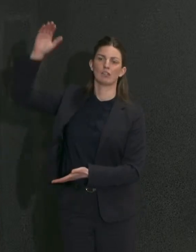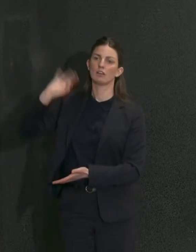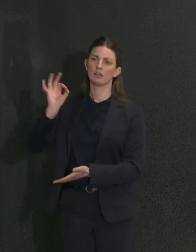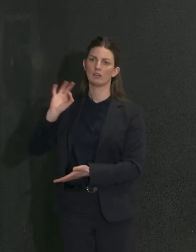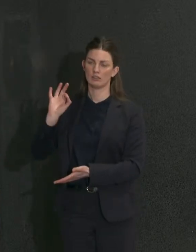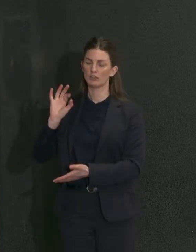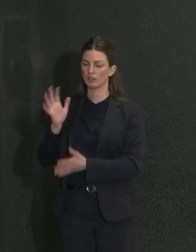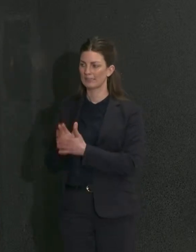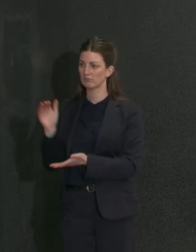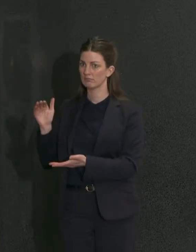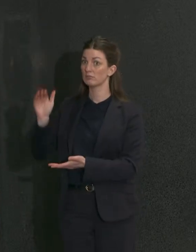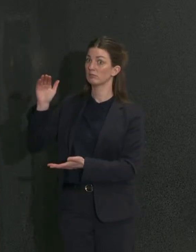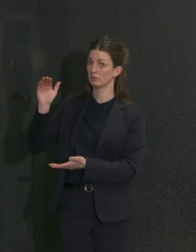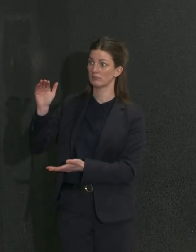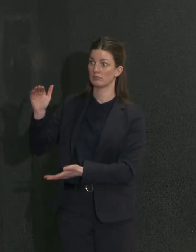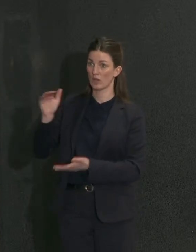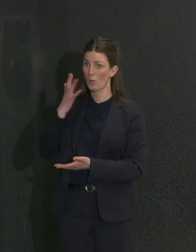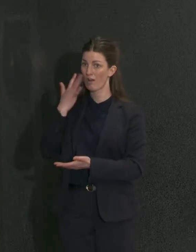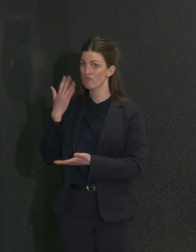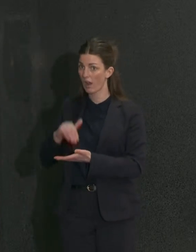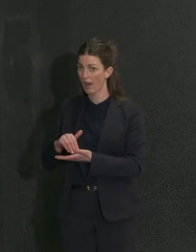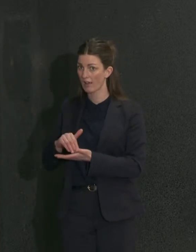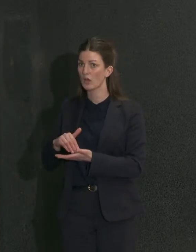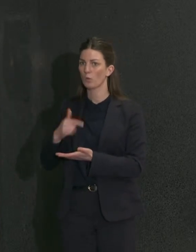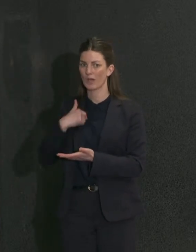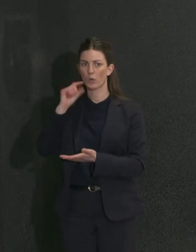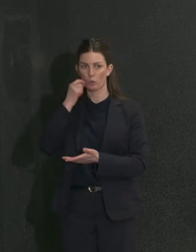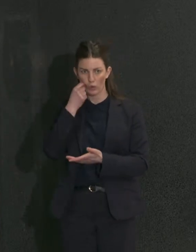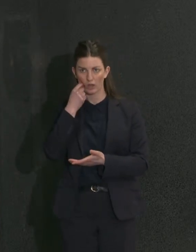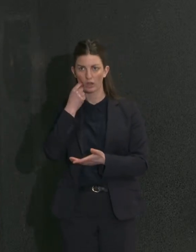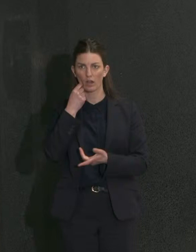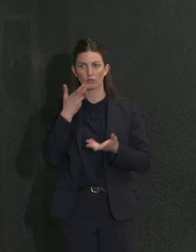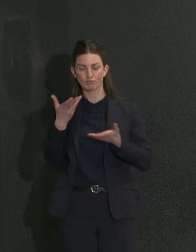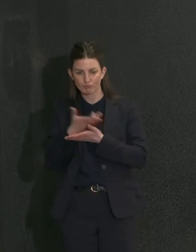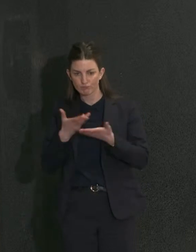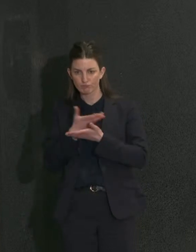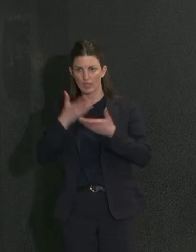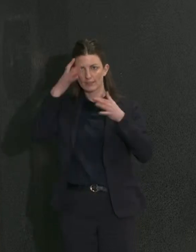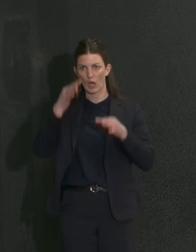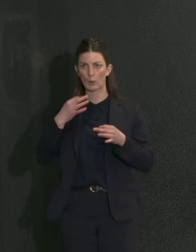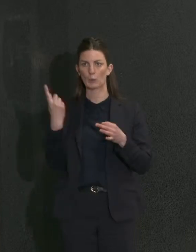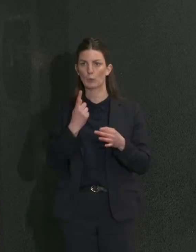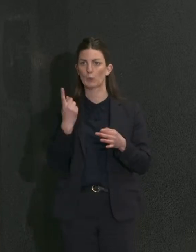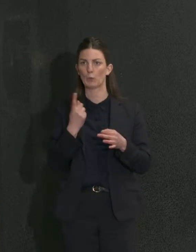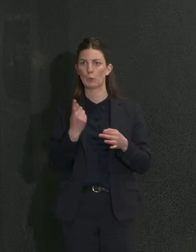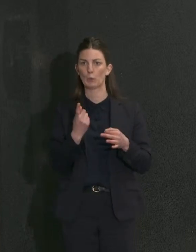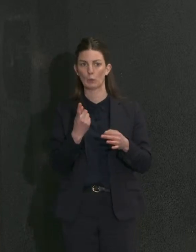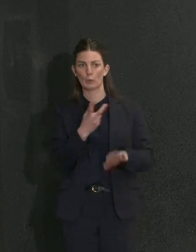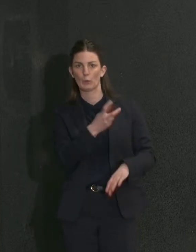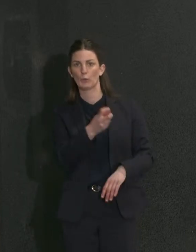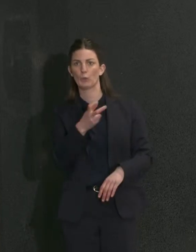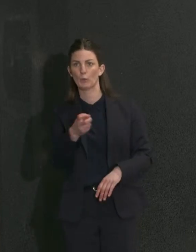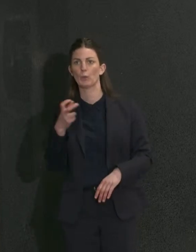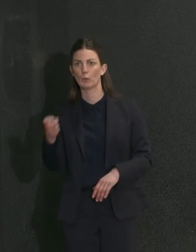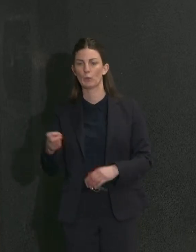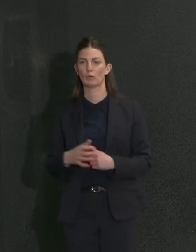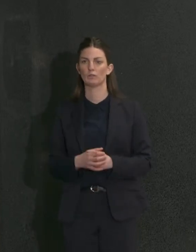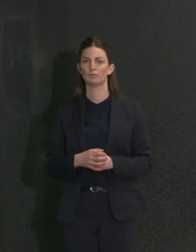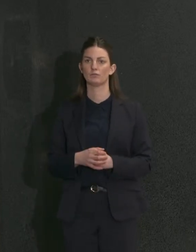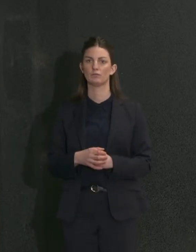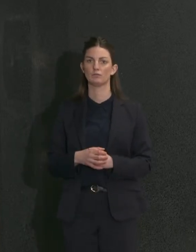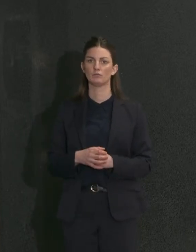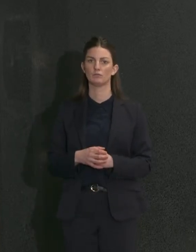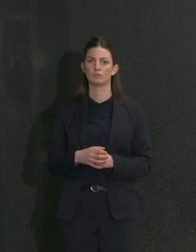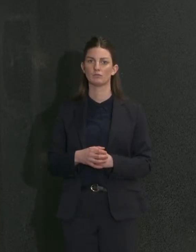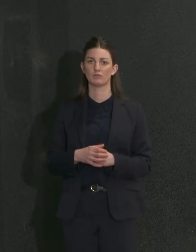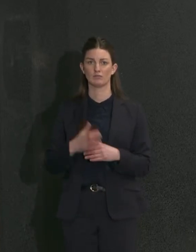I'm not critical of any group who mounts the case that they should be higher up the queue than they are now.